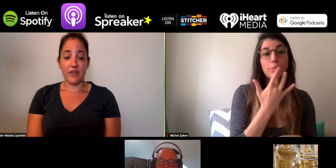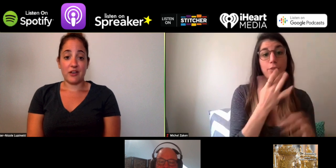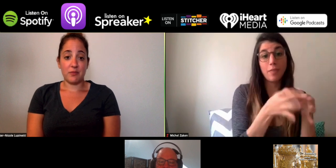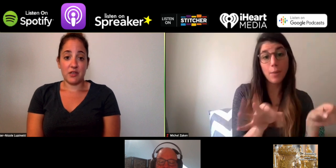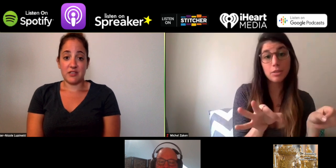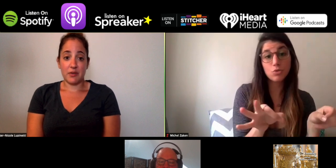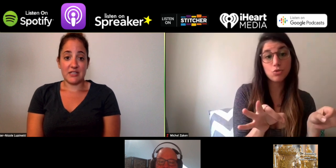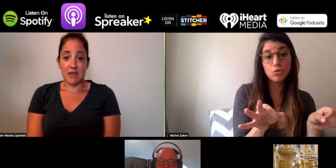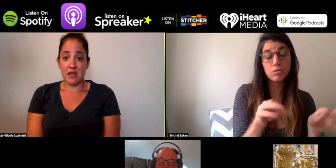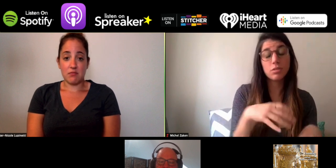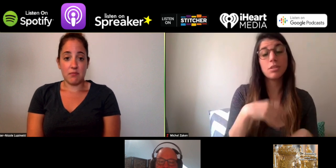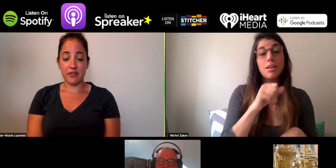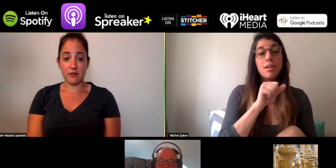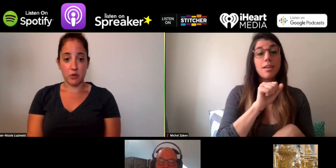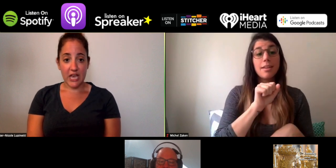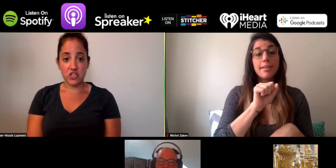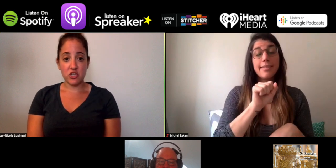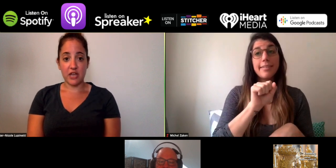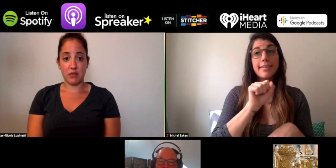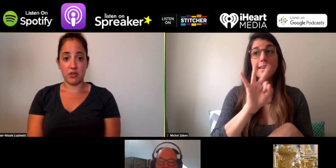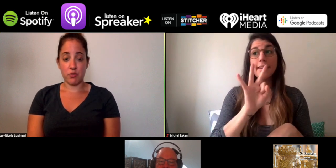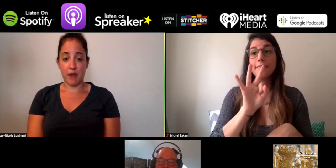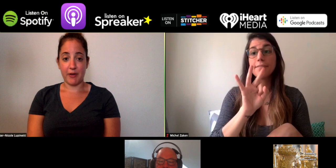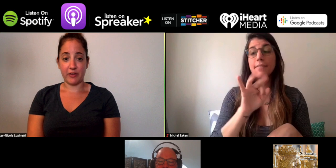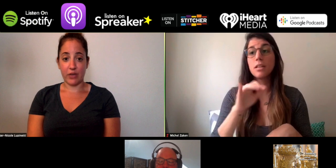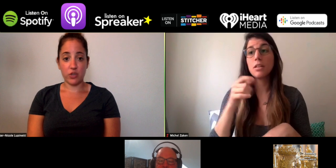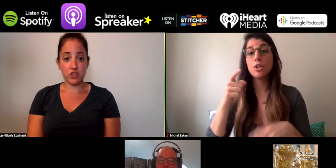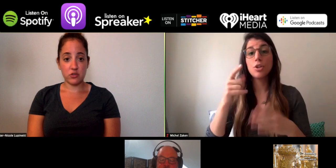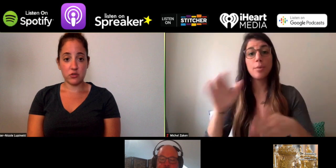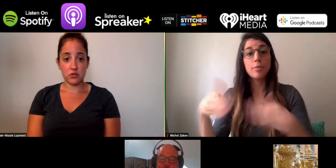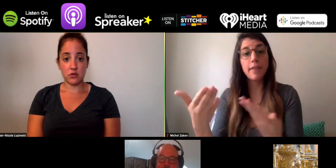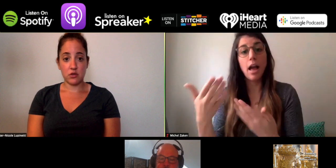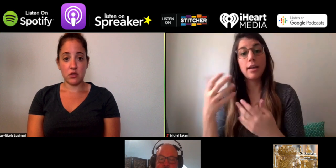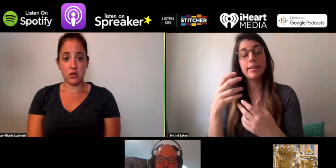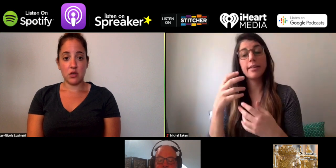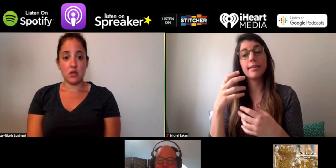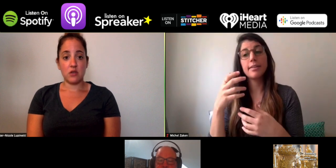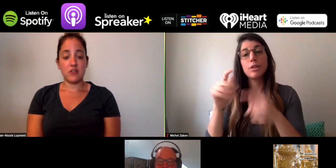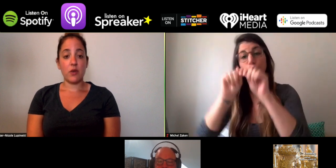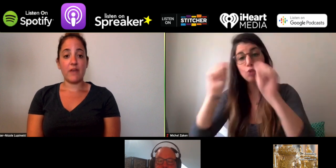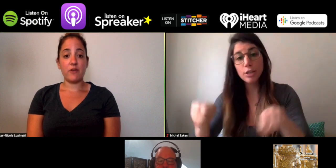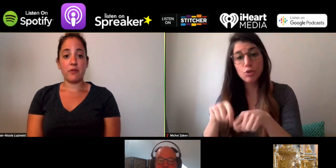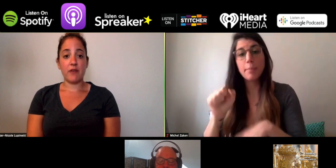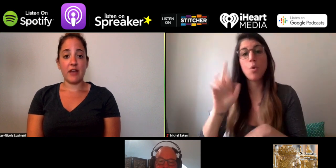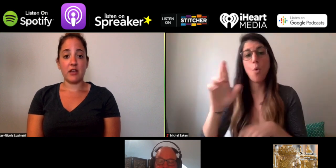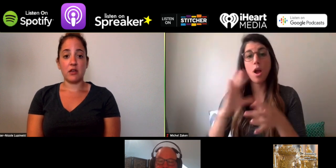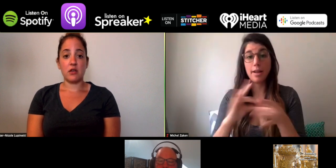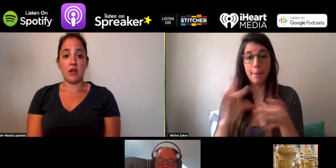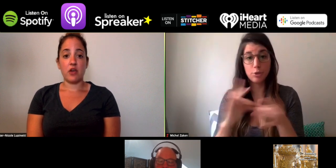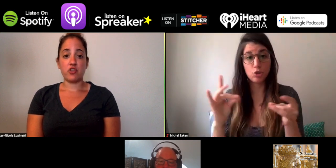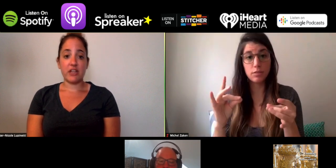you know, that could be somebody's main method of communication. That could be their primary language. So if you're